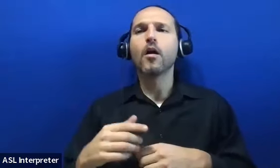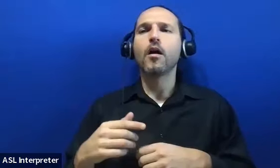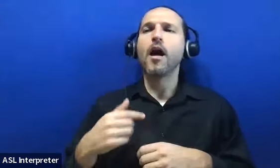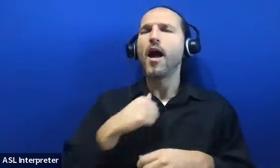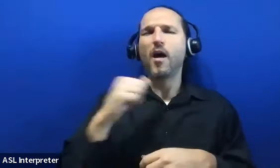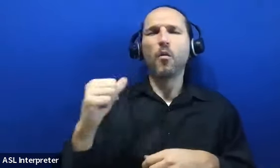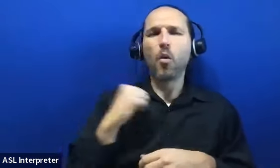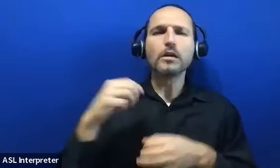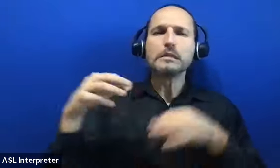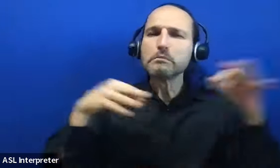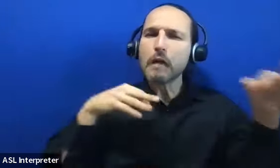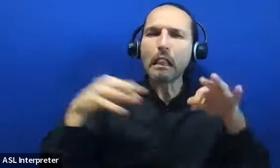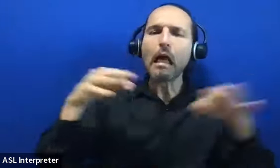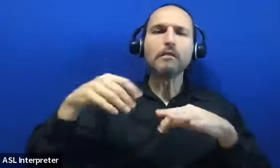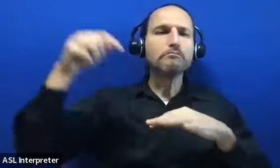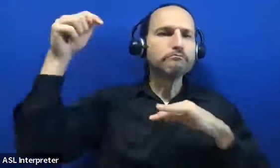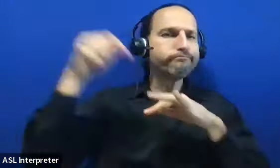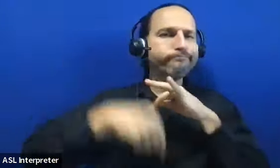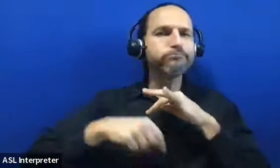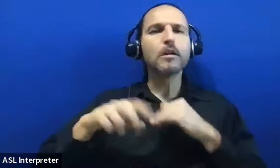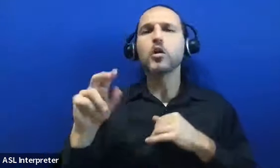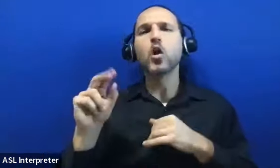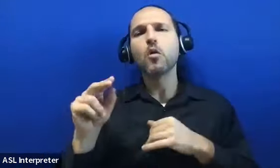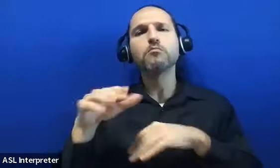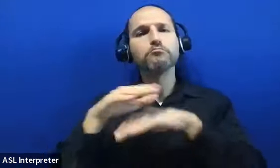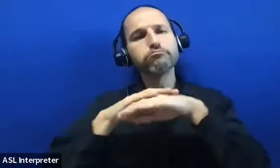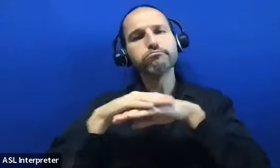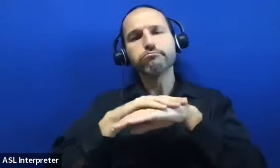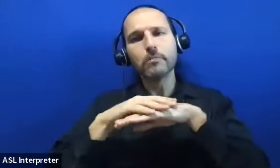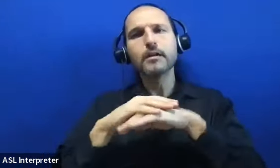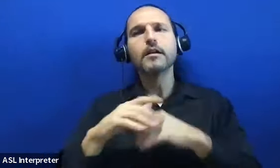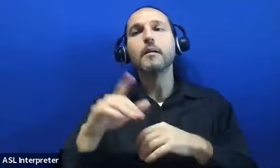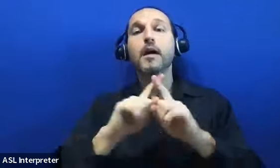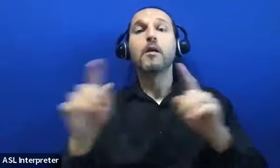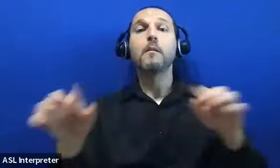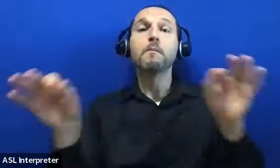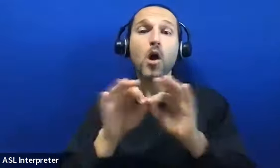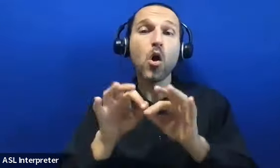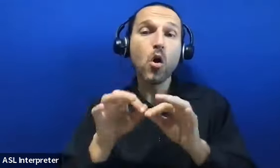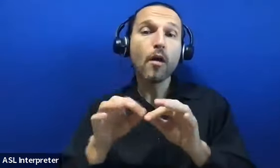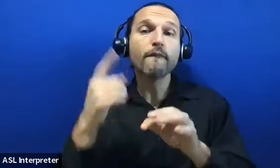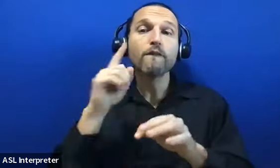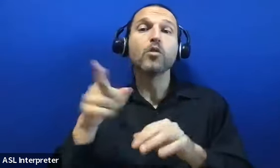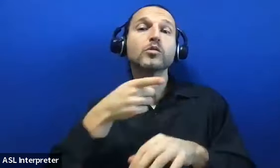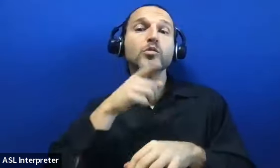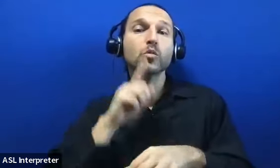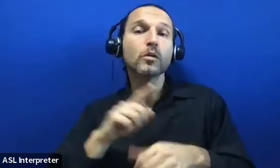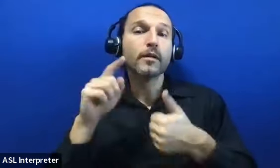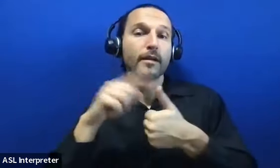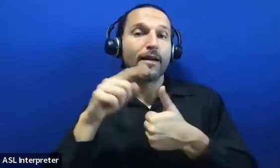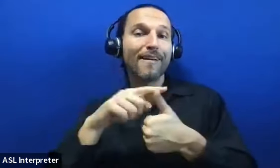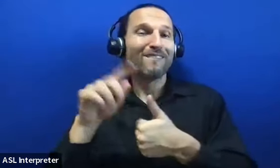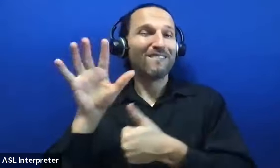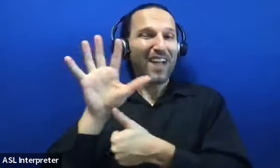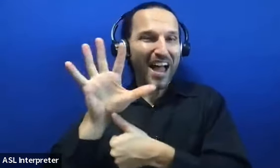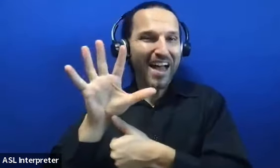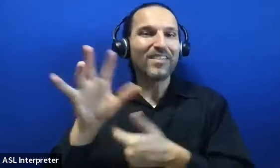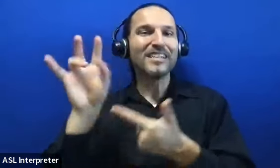much detail about what those nerves are, but just for your own knowledge, the important cranial nerves for swallowing are cranial nerves